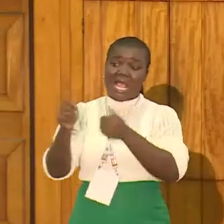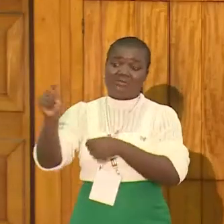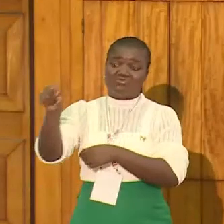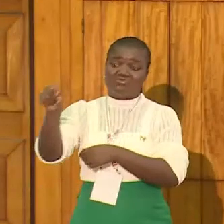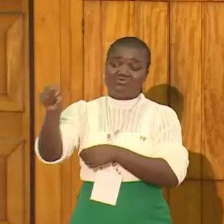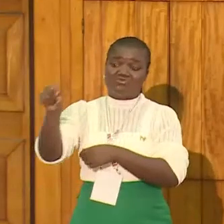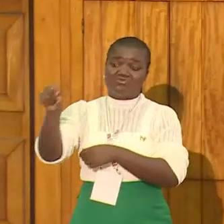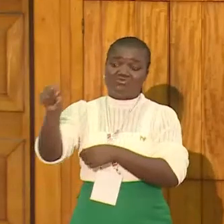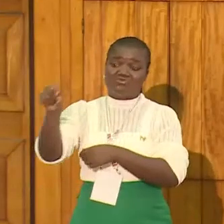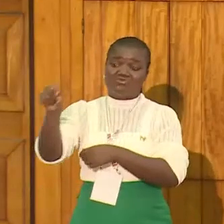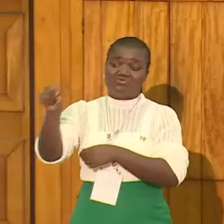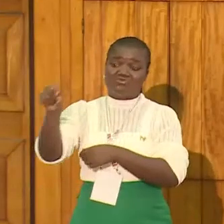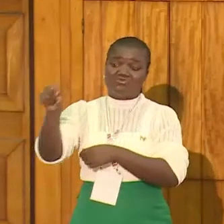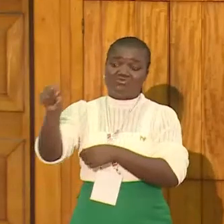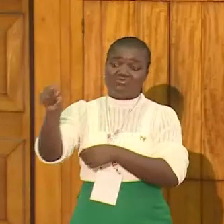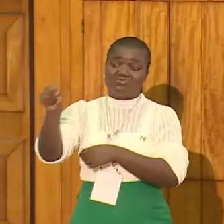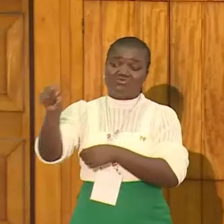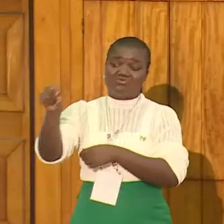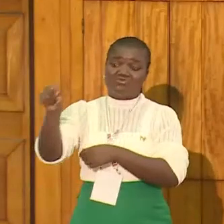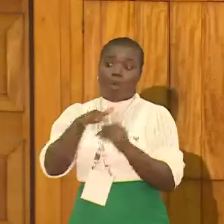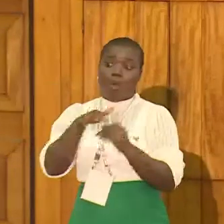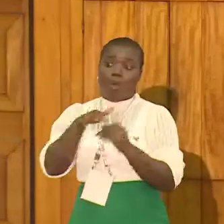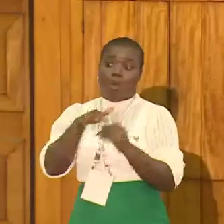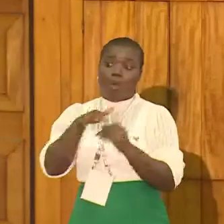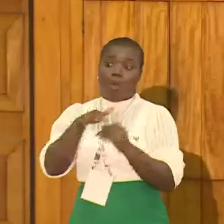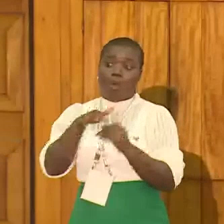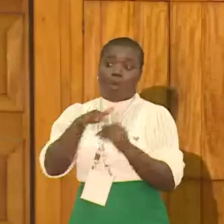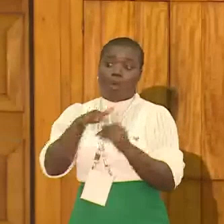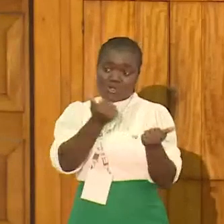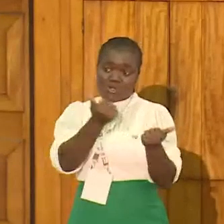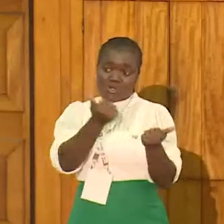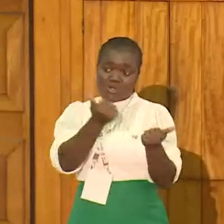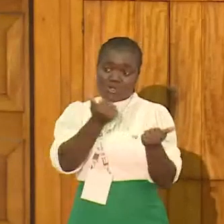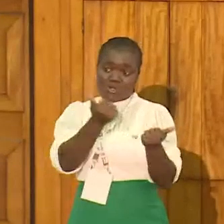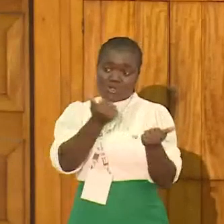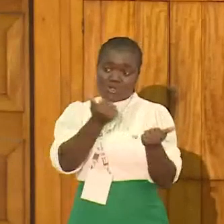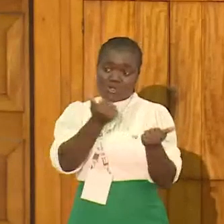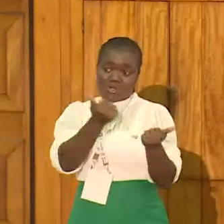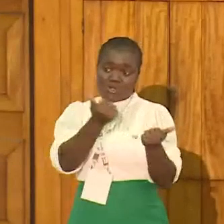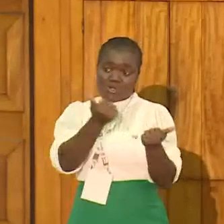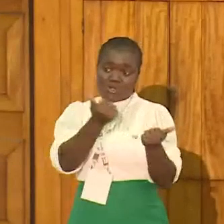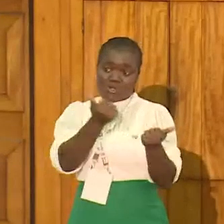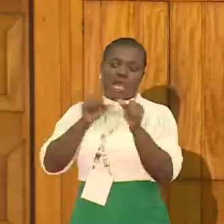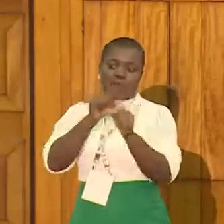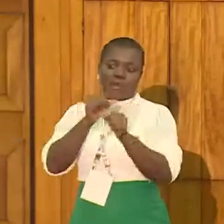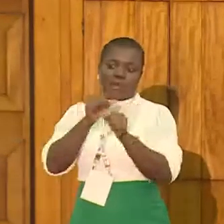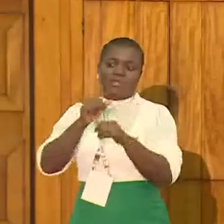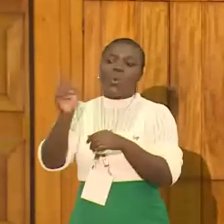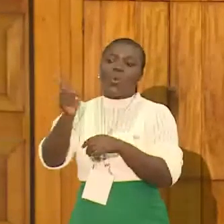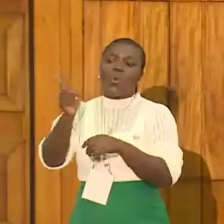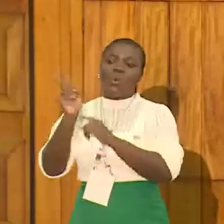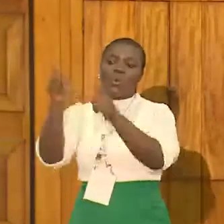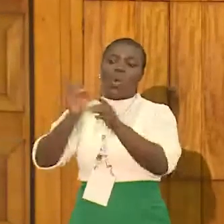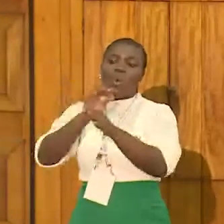mentioned, the entire discussion about the transport stipends is not addressing the roots issues which LGBTQI